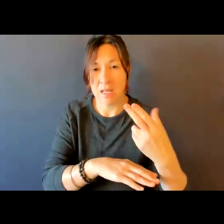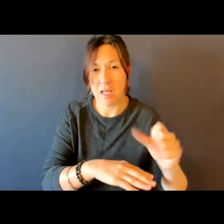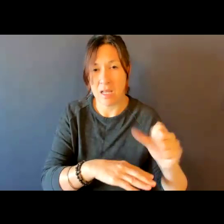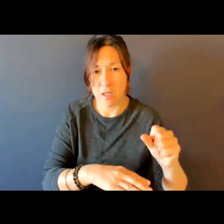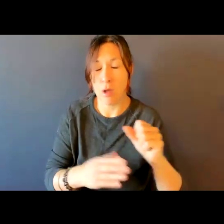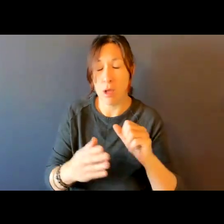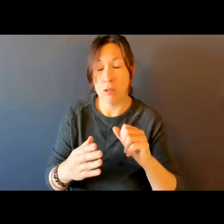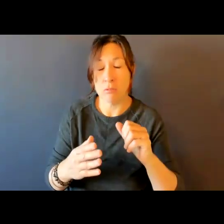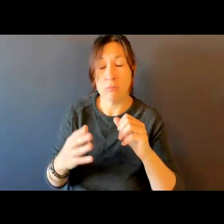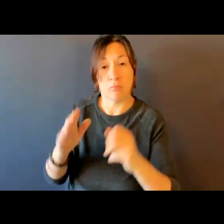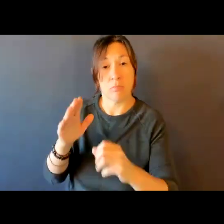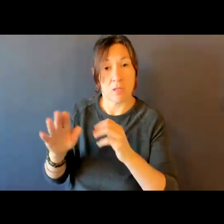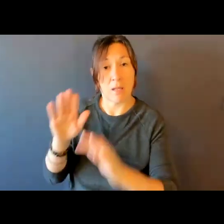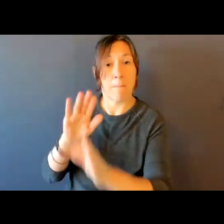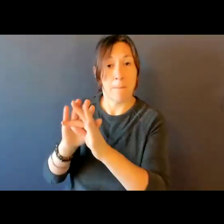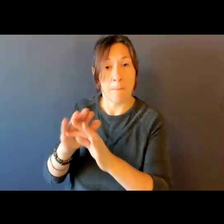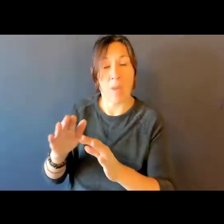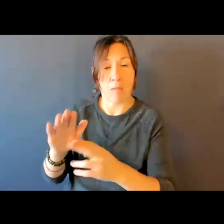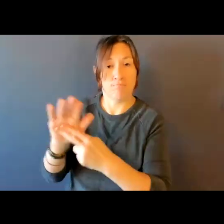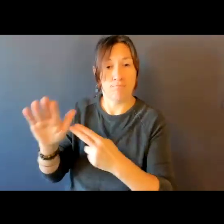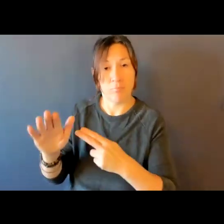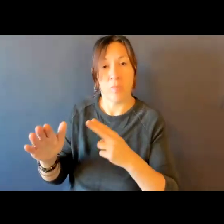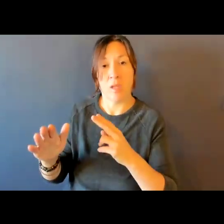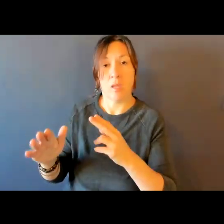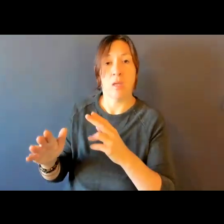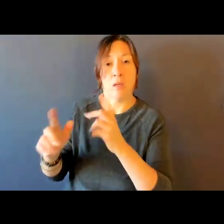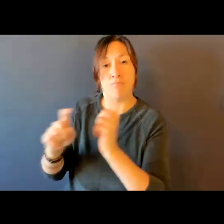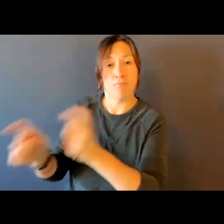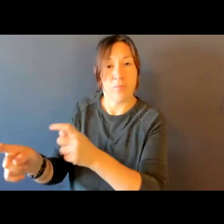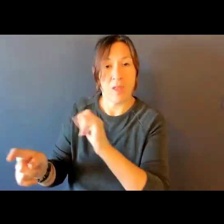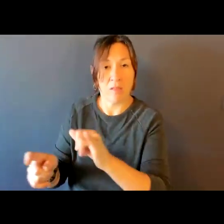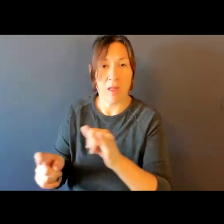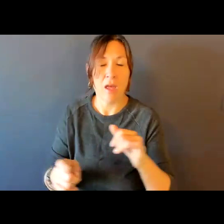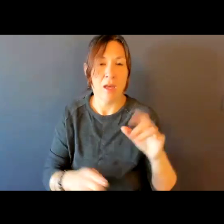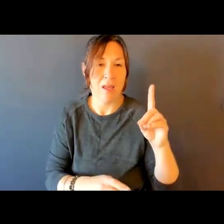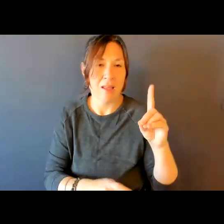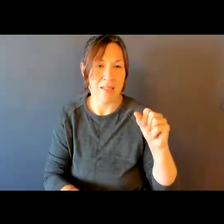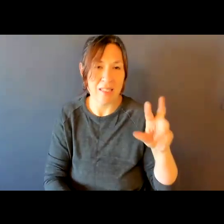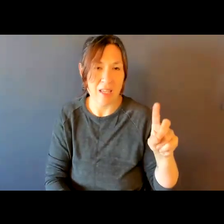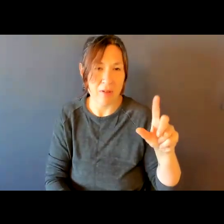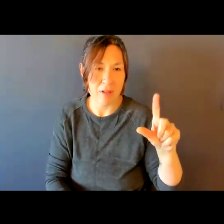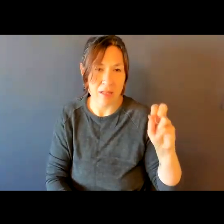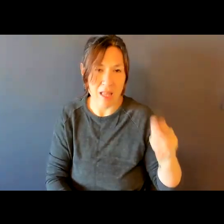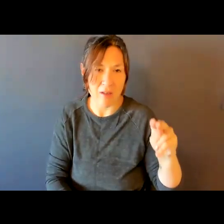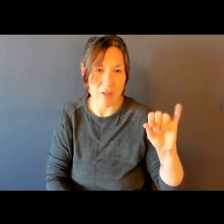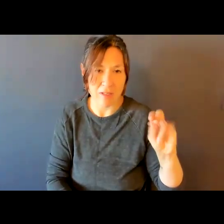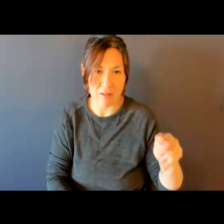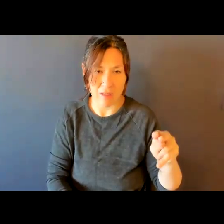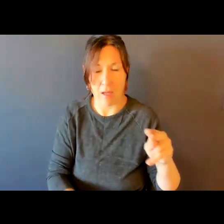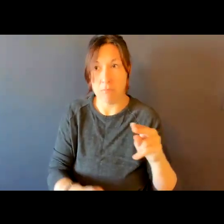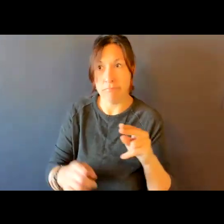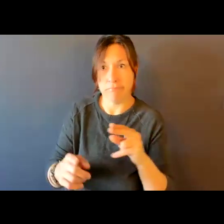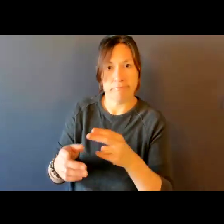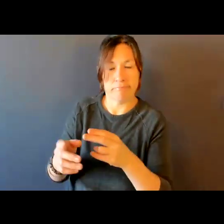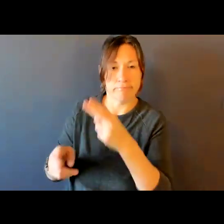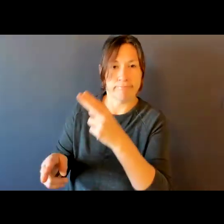the estate of alumni David Levinson upon his passing. The school will establish a trust that will fund annual